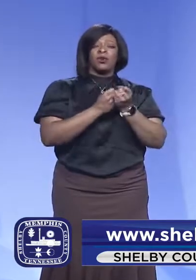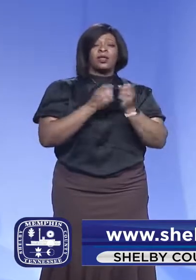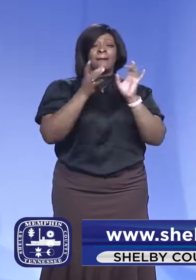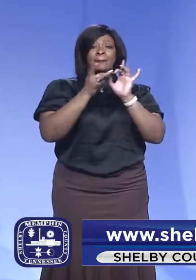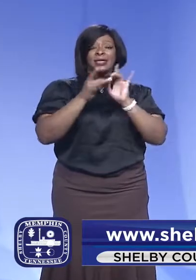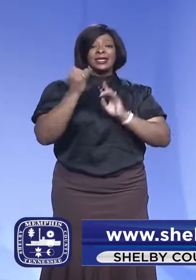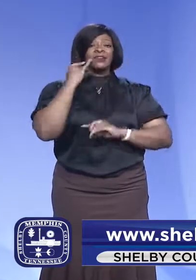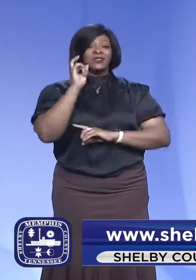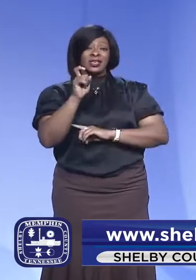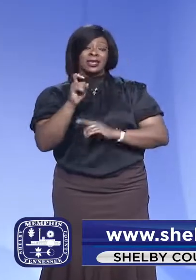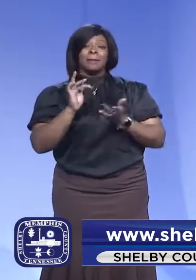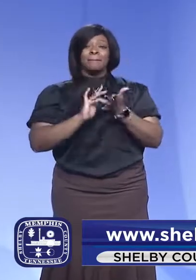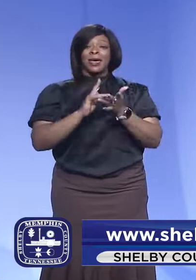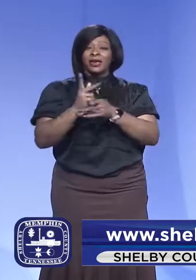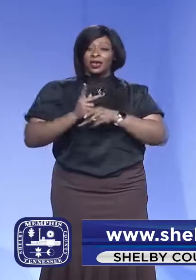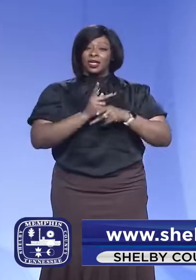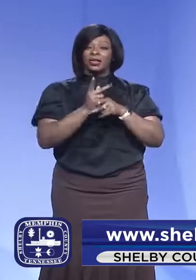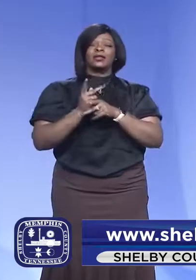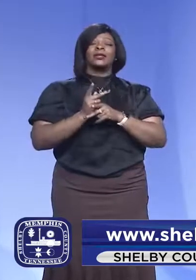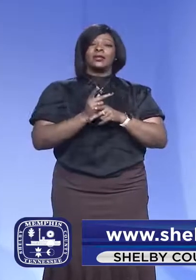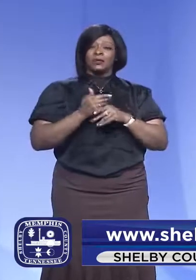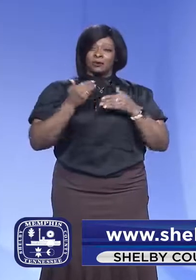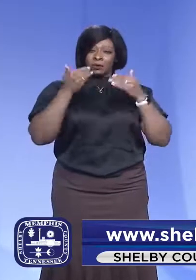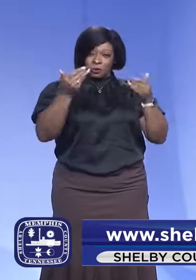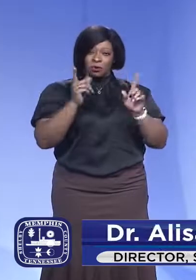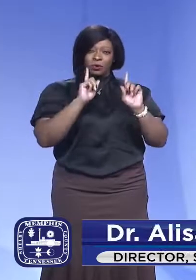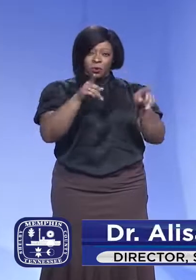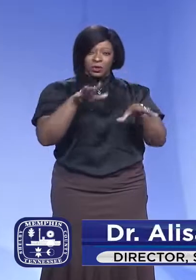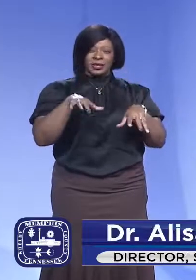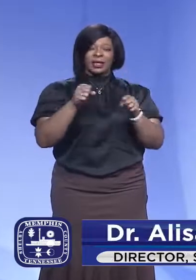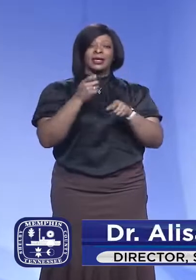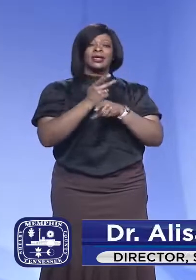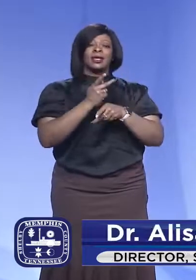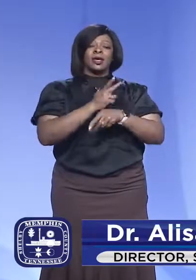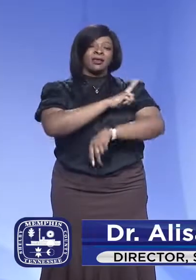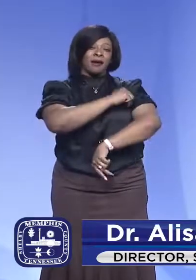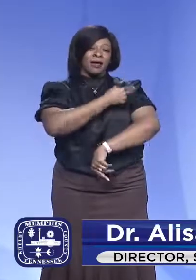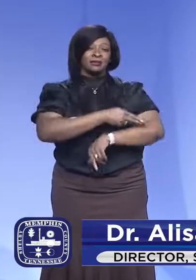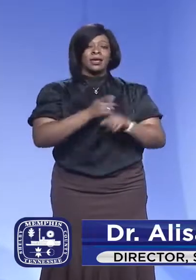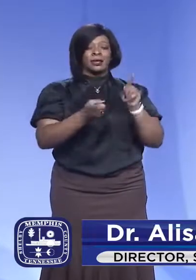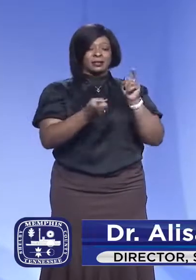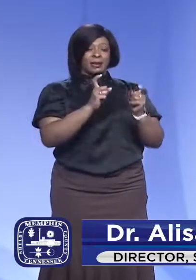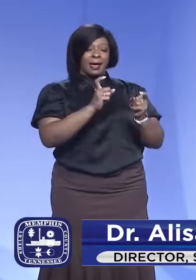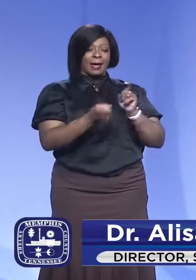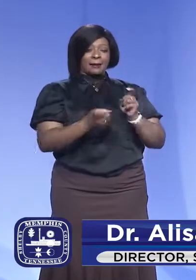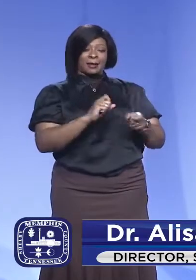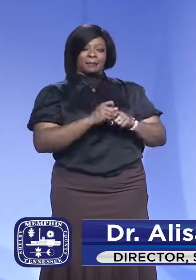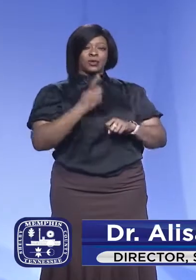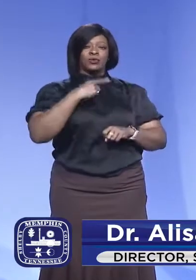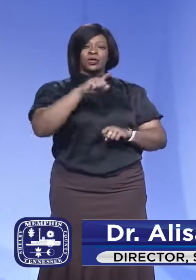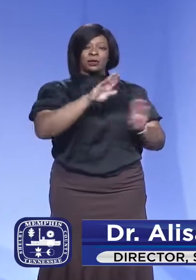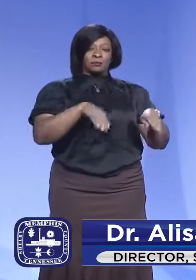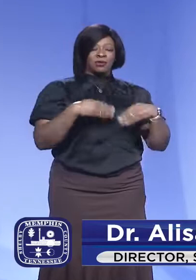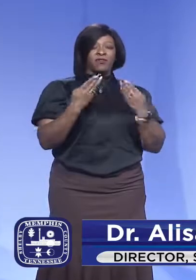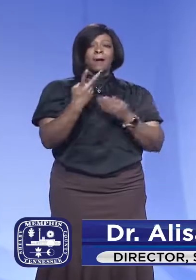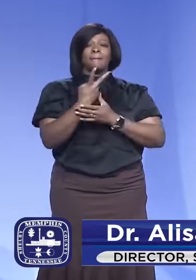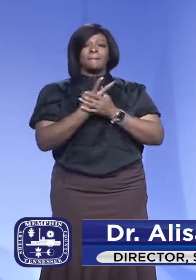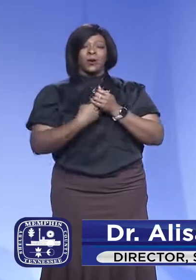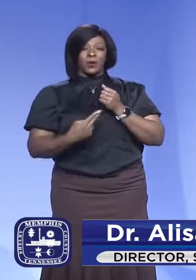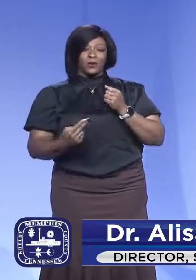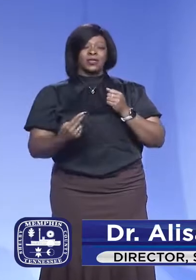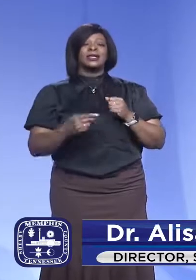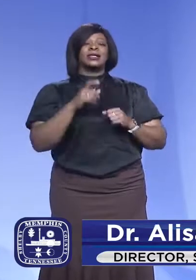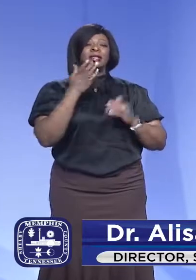message that if you need medical care, seek medical care. The hospitals are adapting to make sure that they provide the